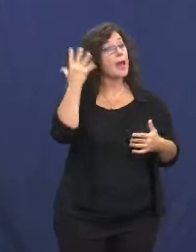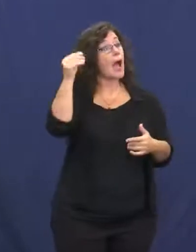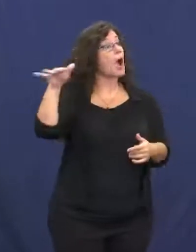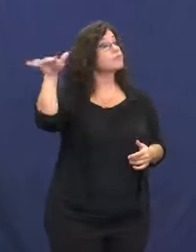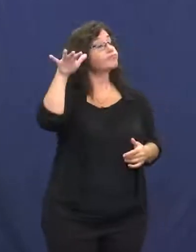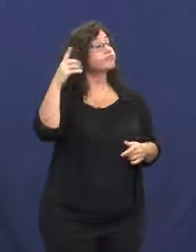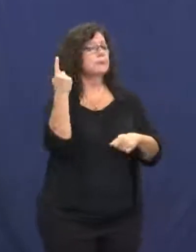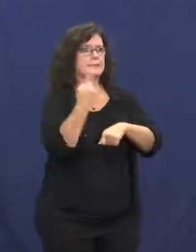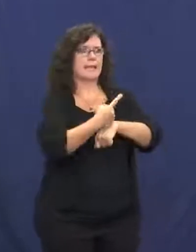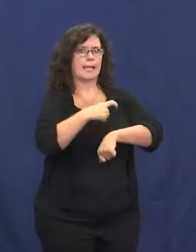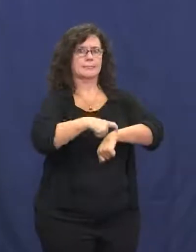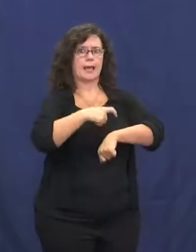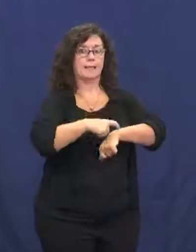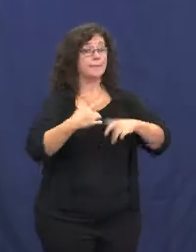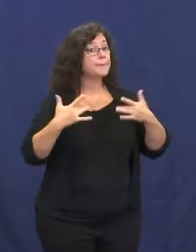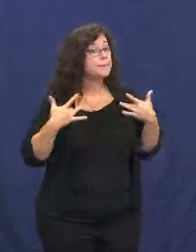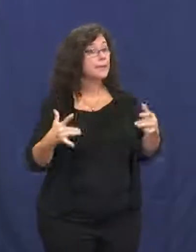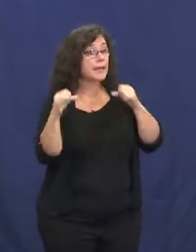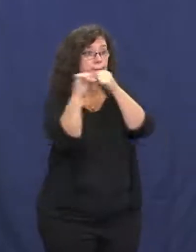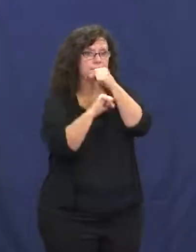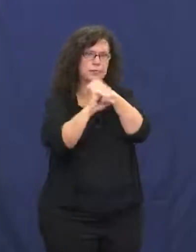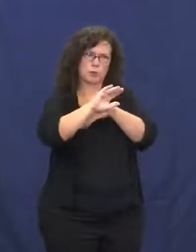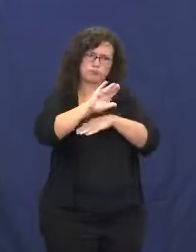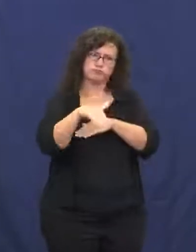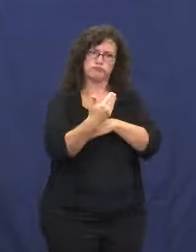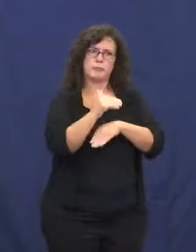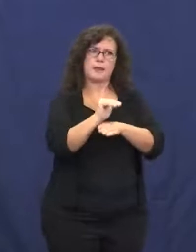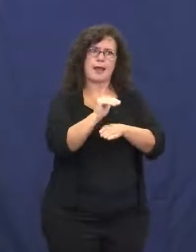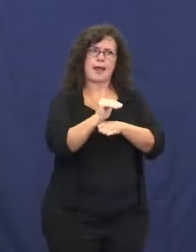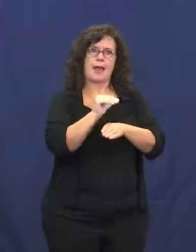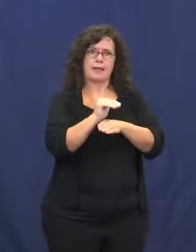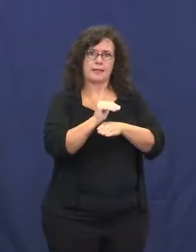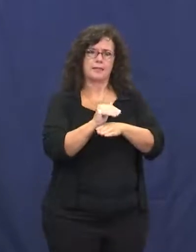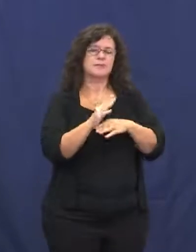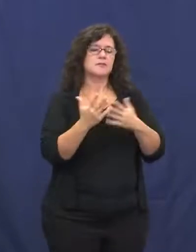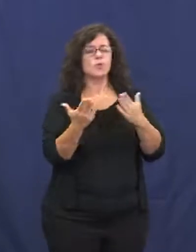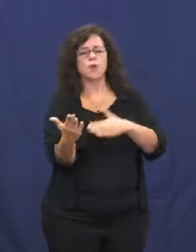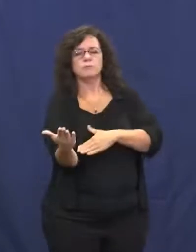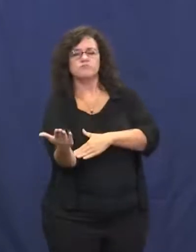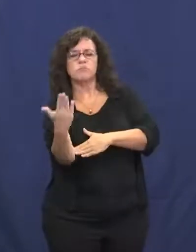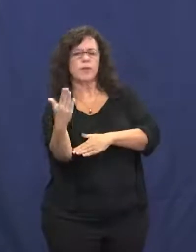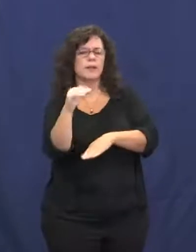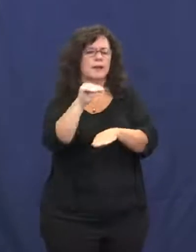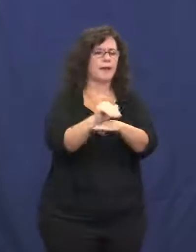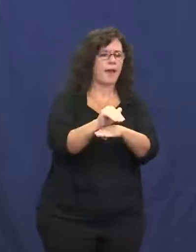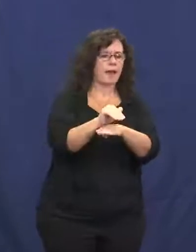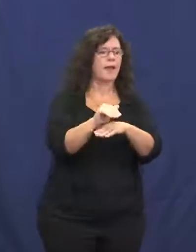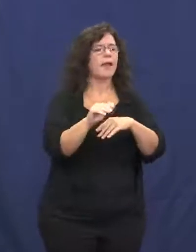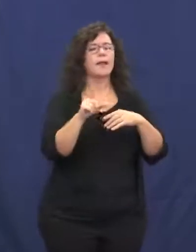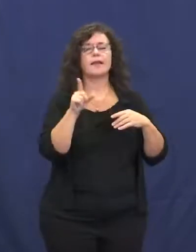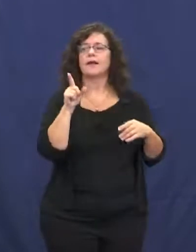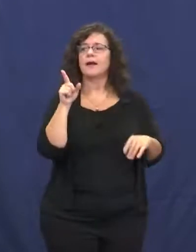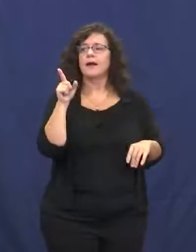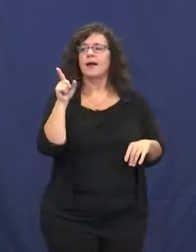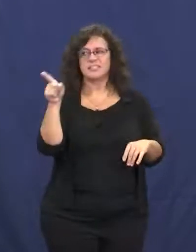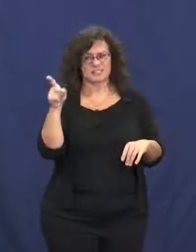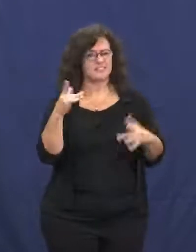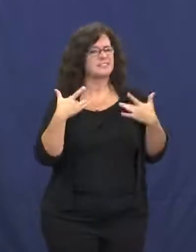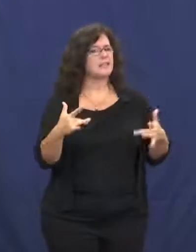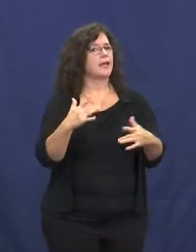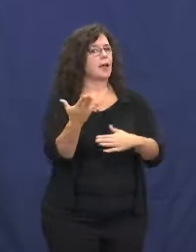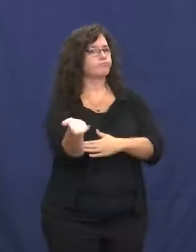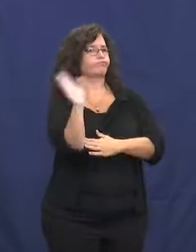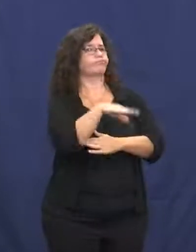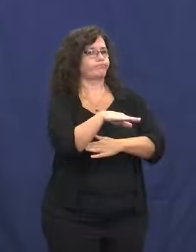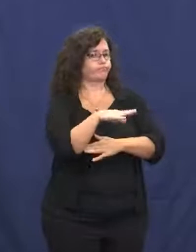which most mosquitoes do not. Most mosquitoes exhibit dawn and dusk behavior, but this mosquito does day biting,